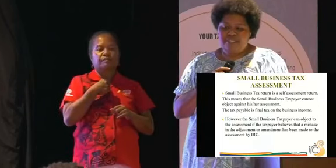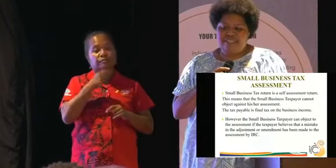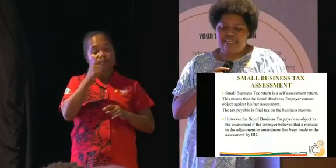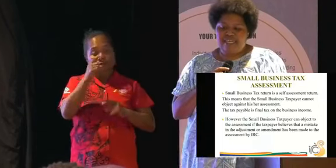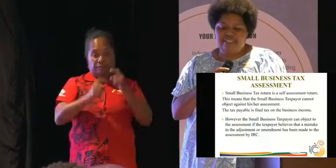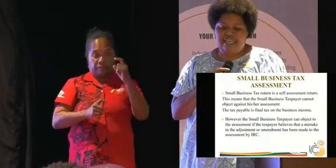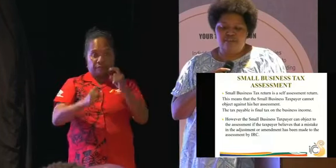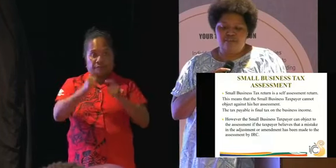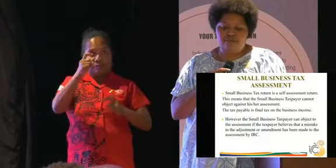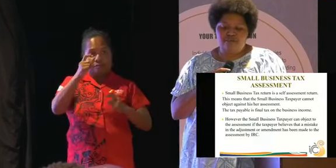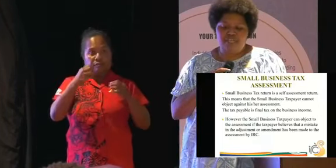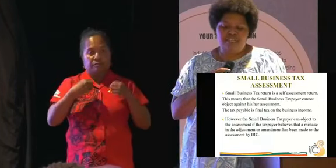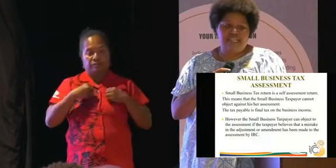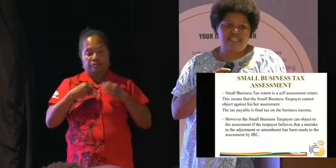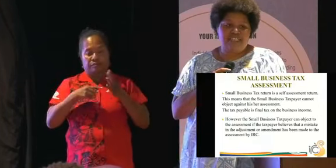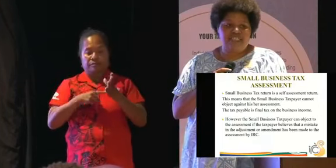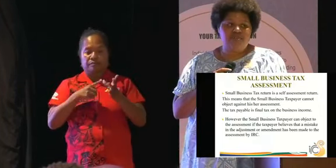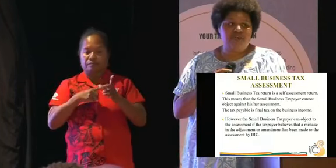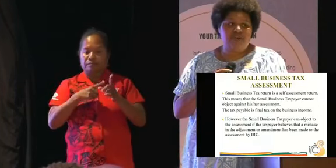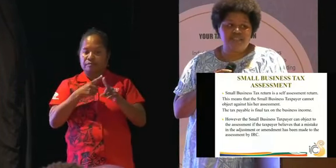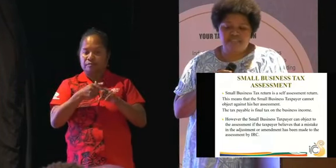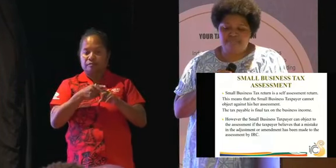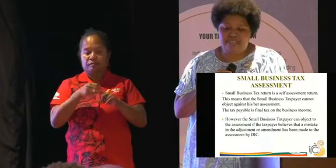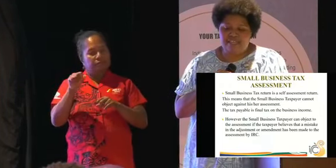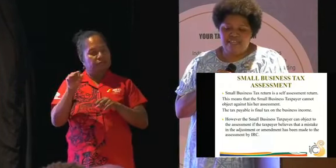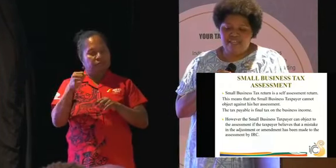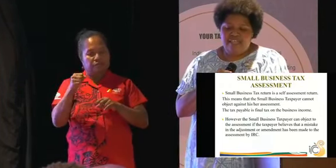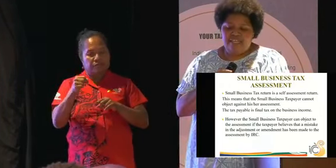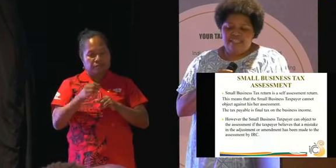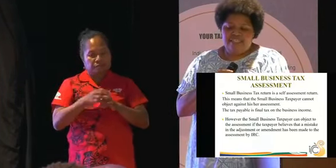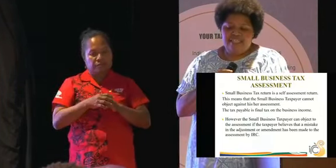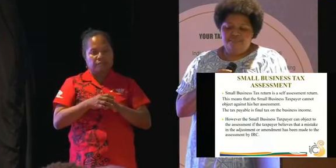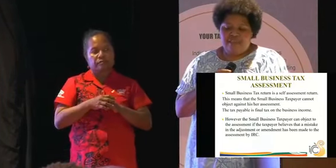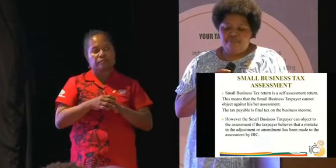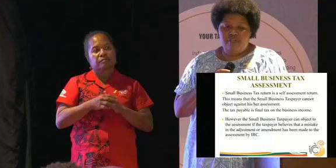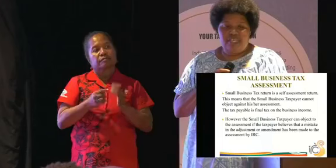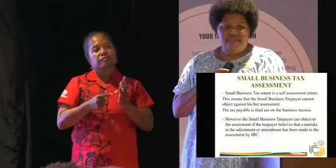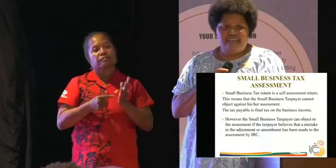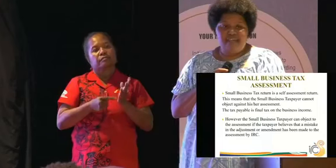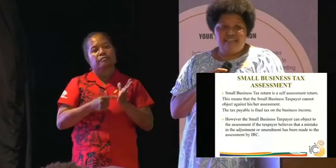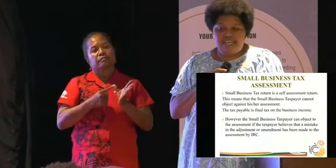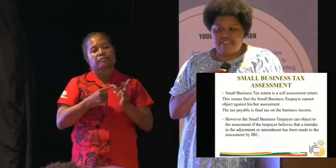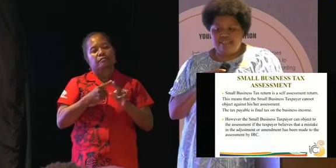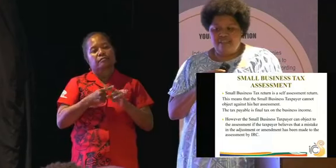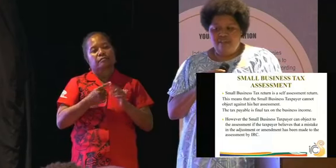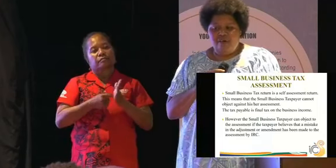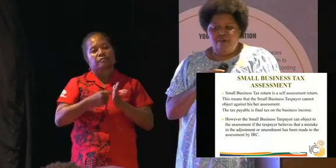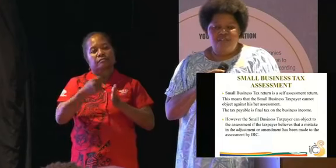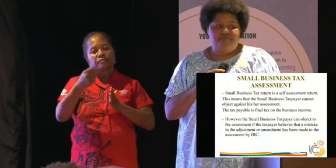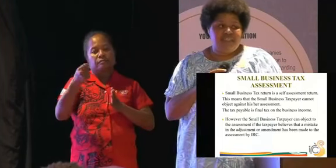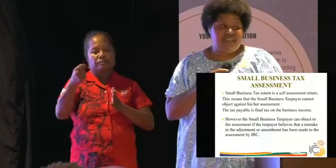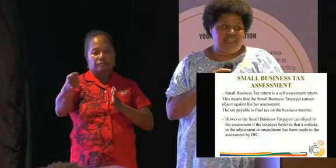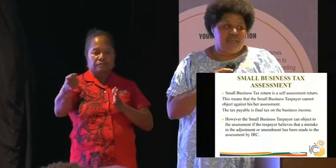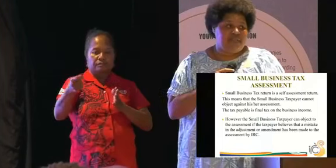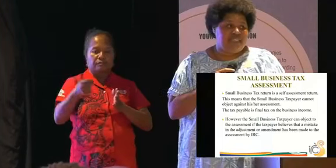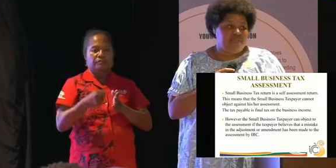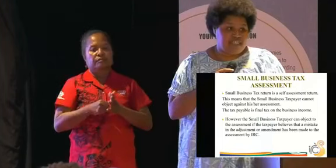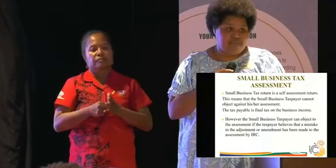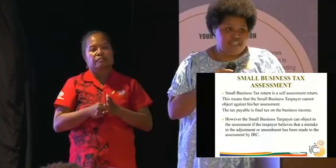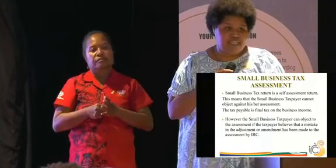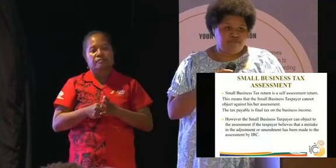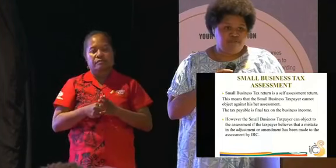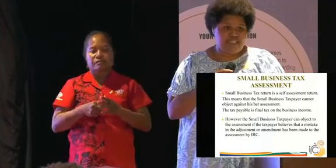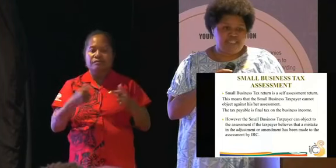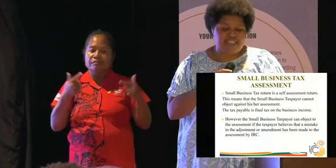the small business tax cannot object against his or her assessment. The tax payable is final tax on the business income. That's